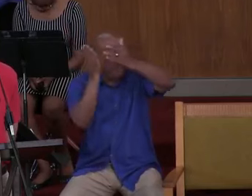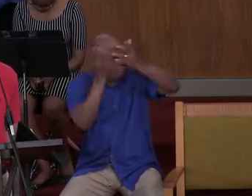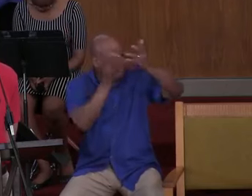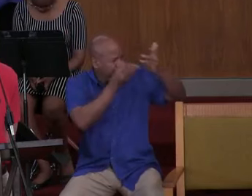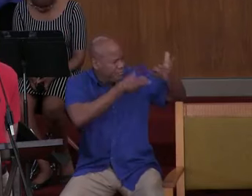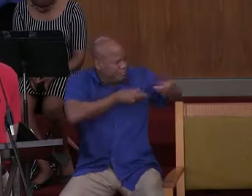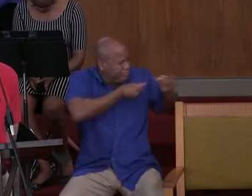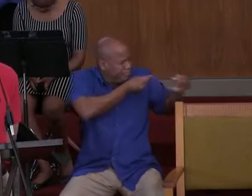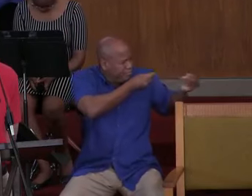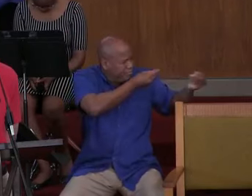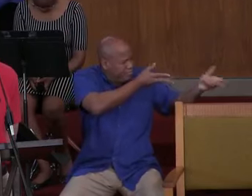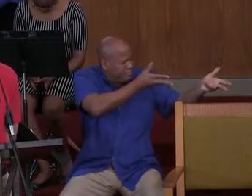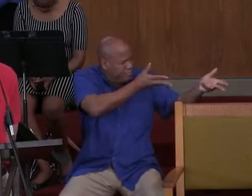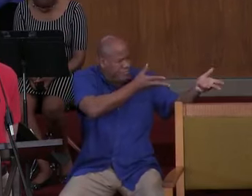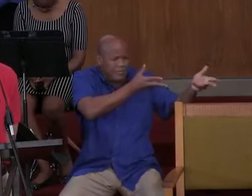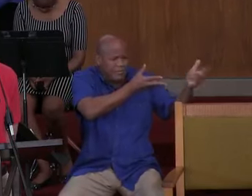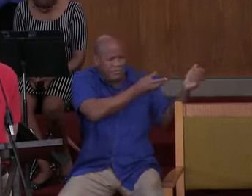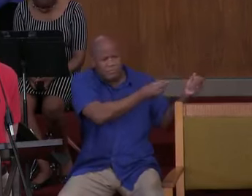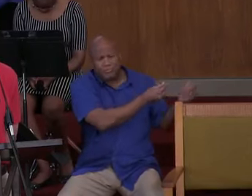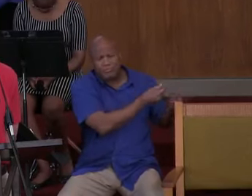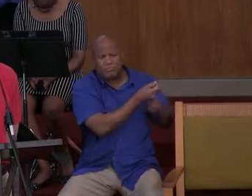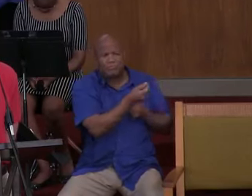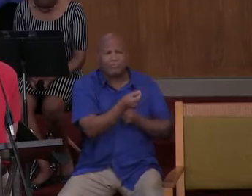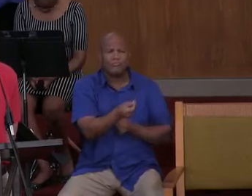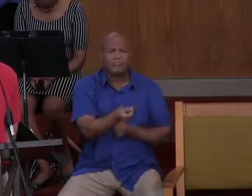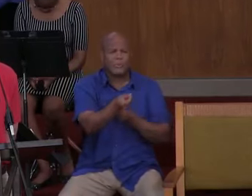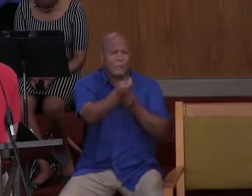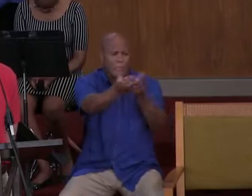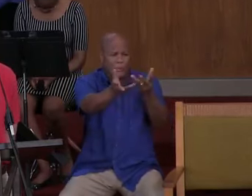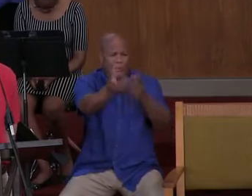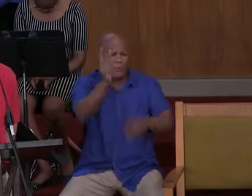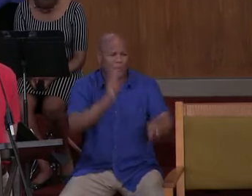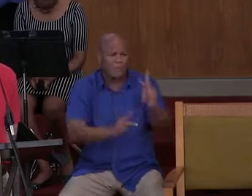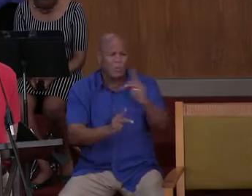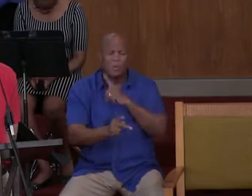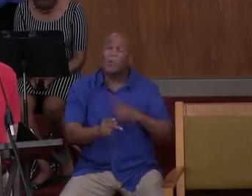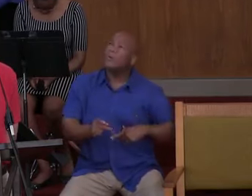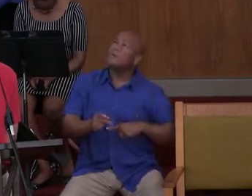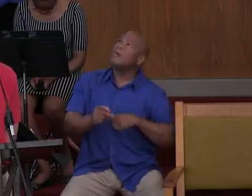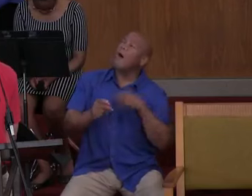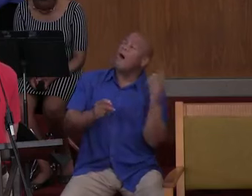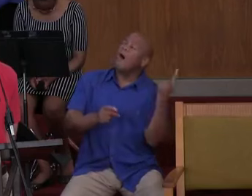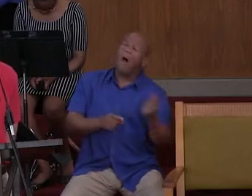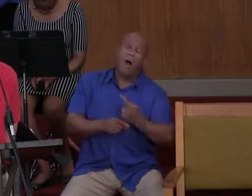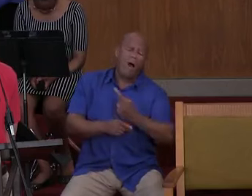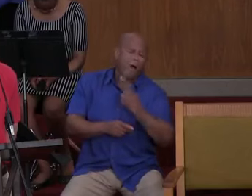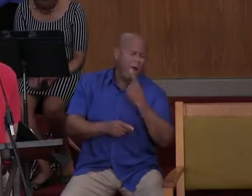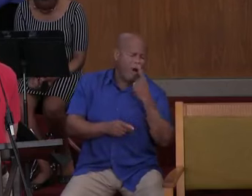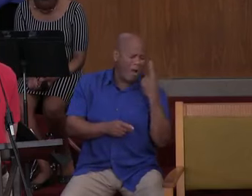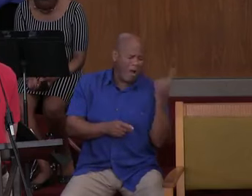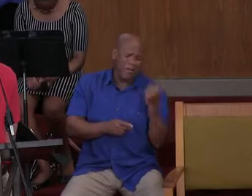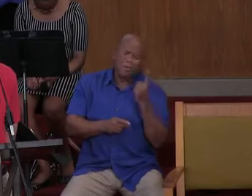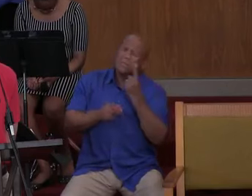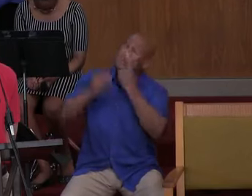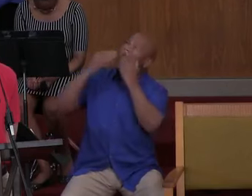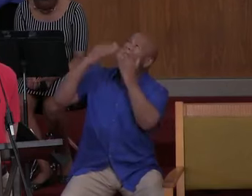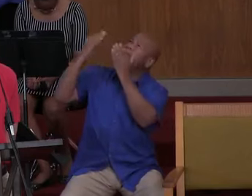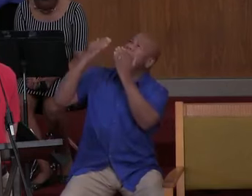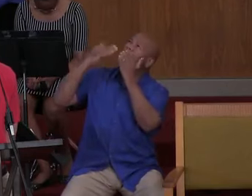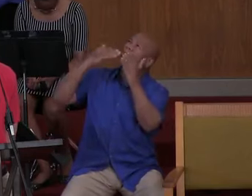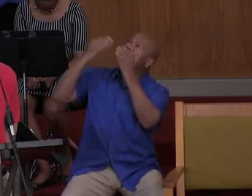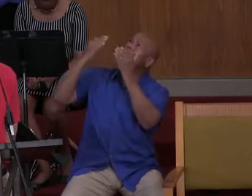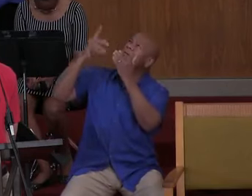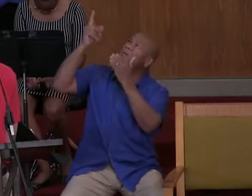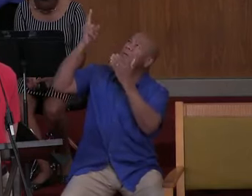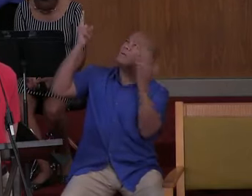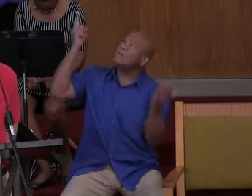the gospel to the folks here, Lord. And again, Lord, we're just ever so grateful that you're here